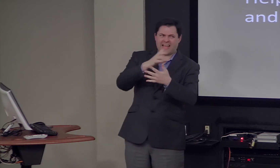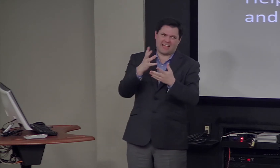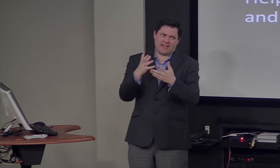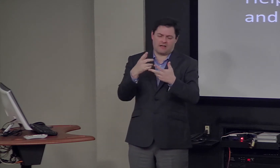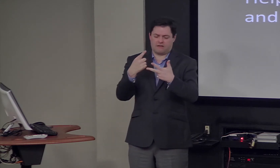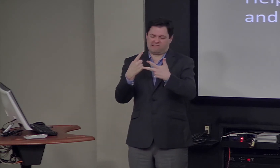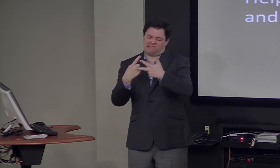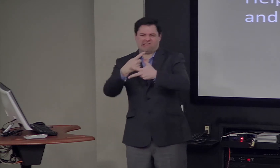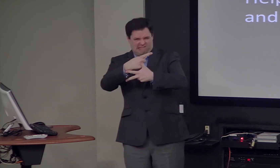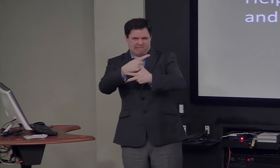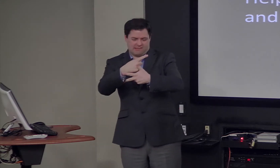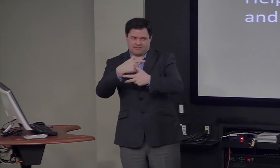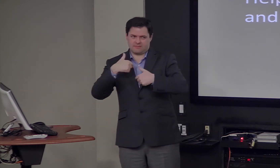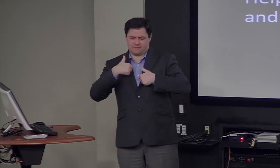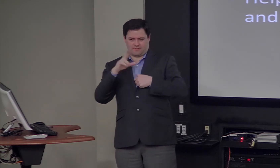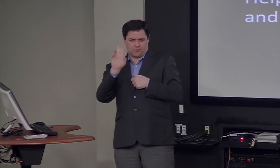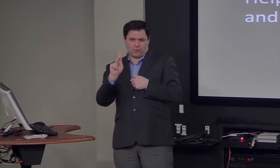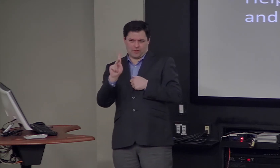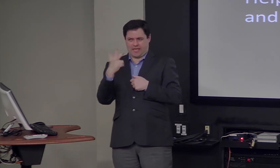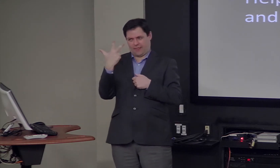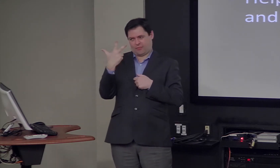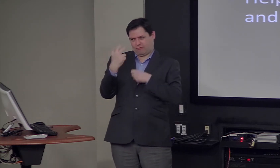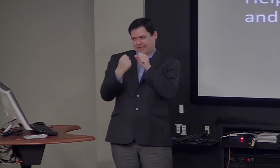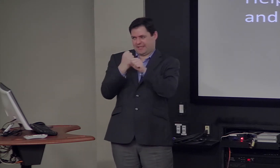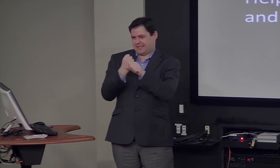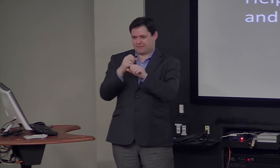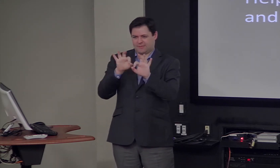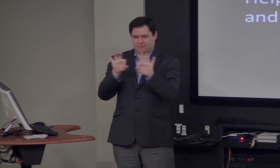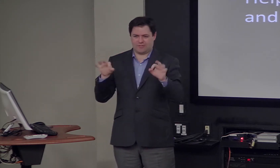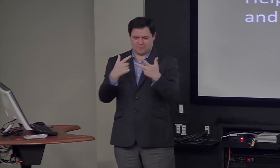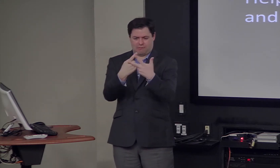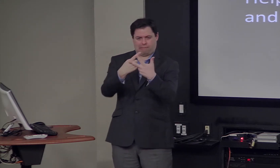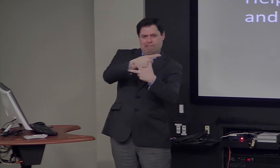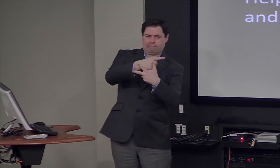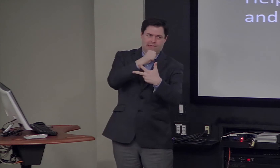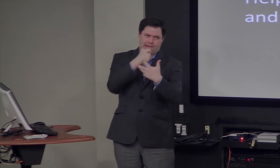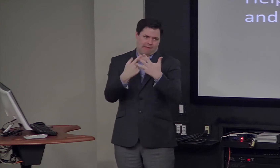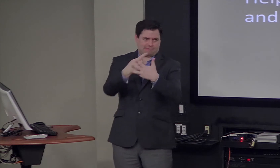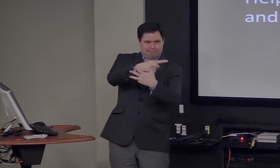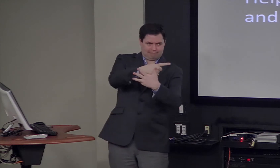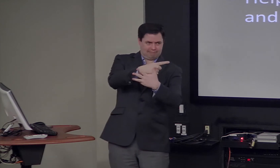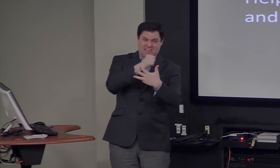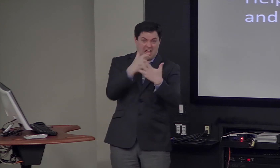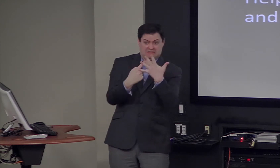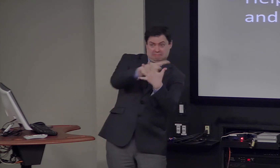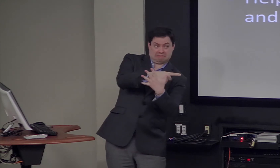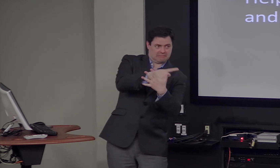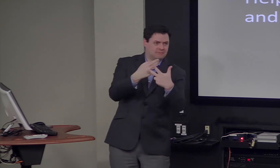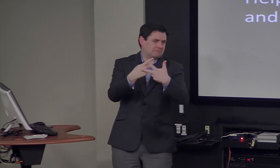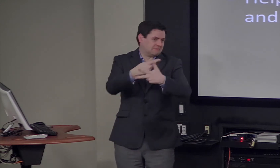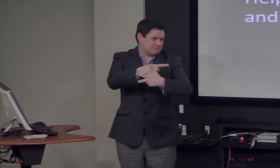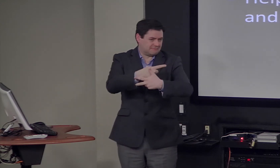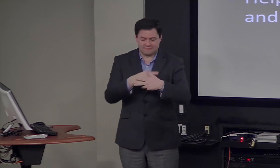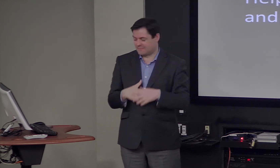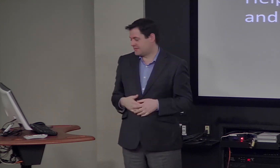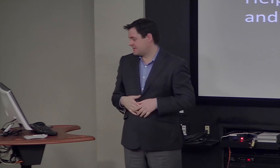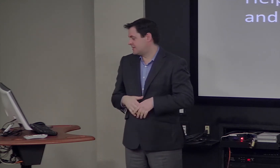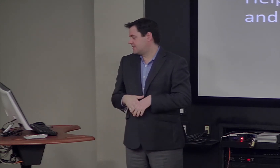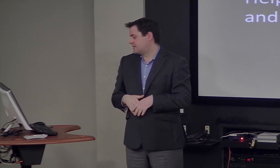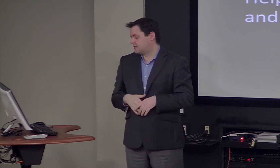In order to do this, we wanted to track interpreters through their progressive academic career. In the UK, we have 4 years of study versus 3